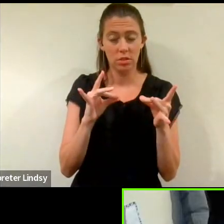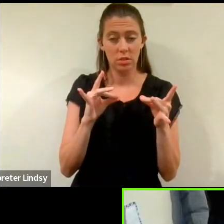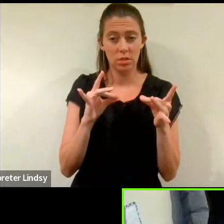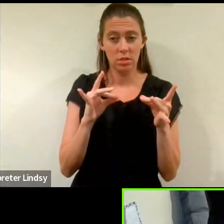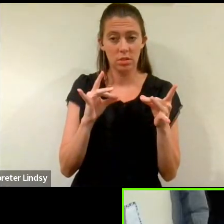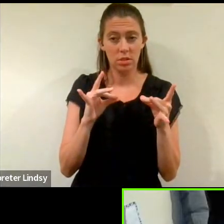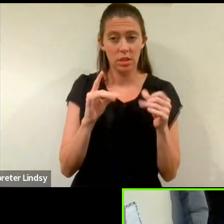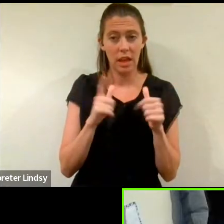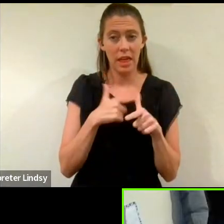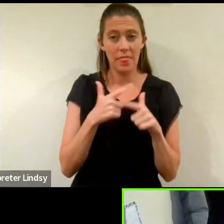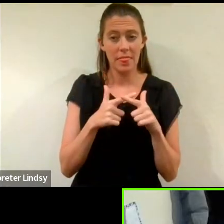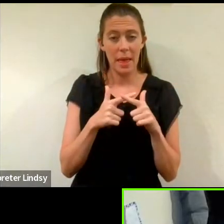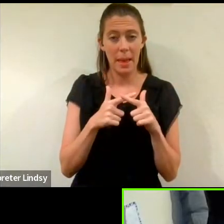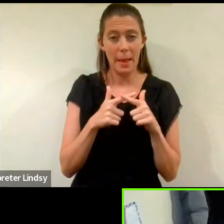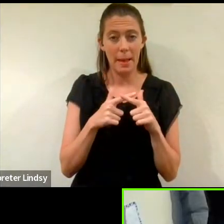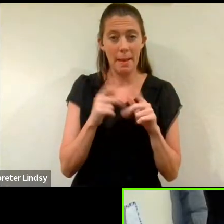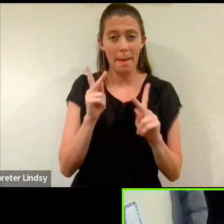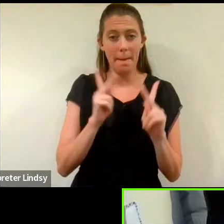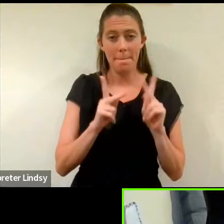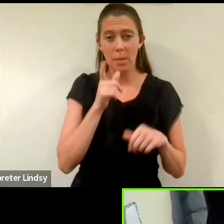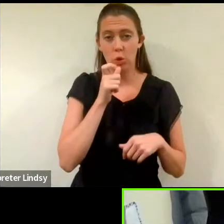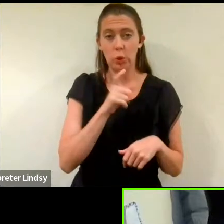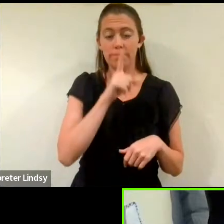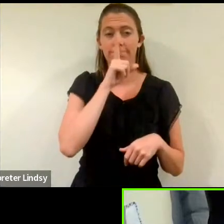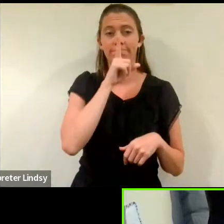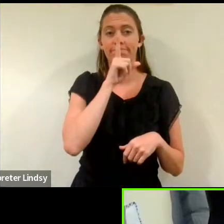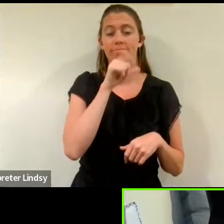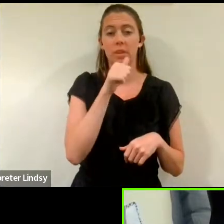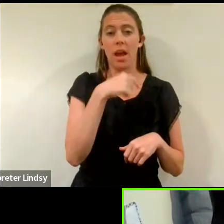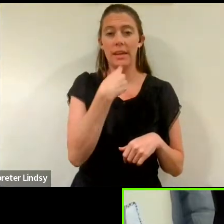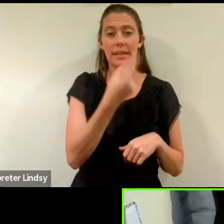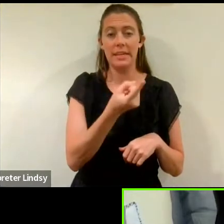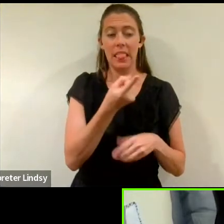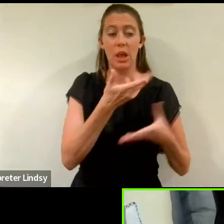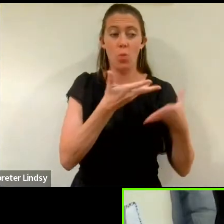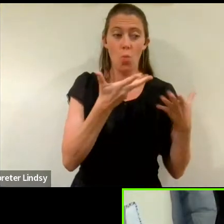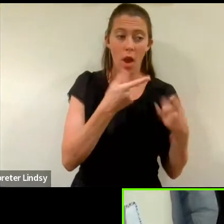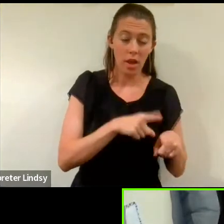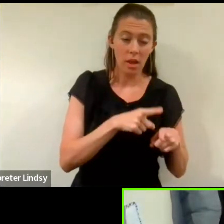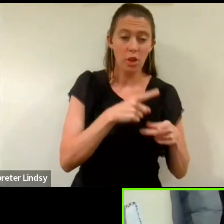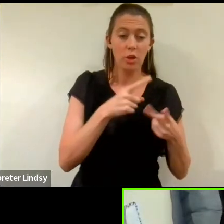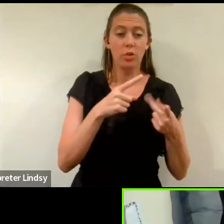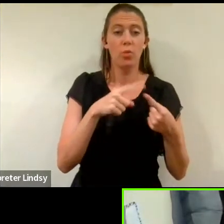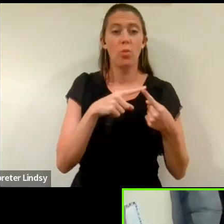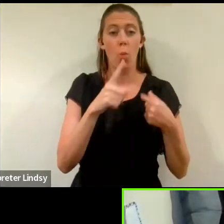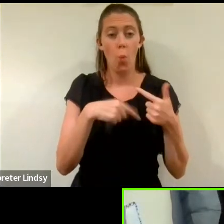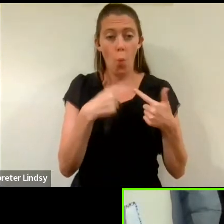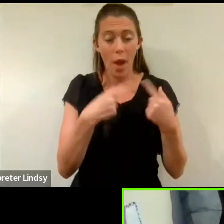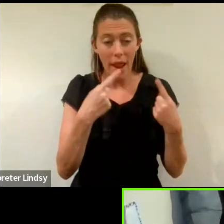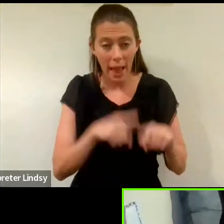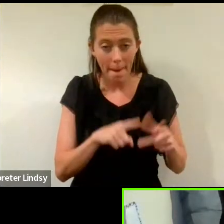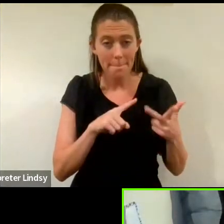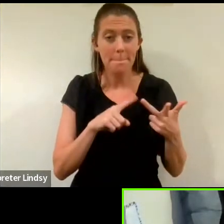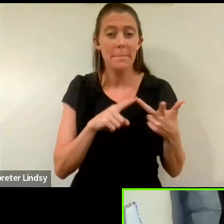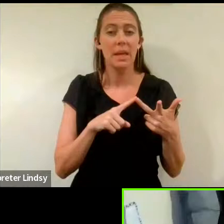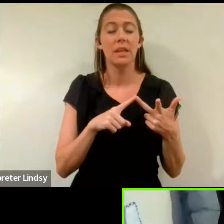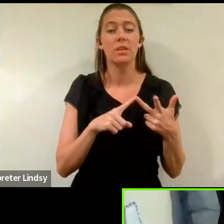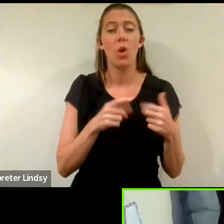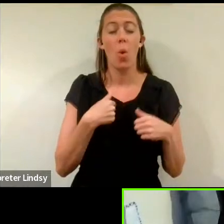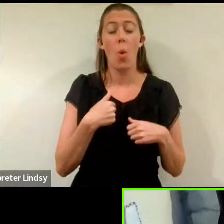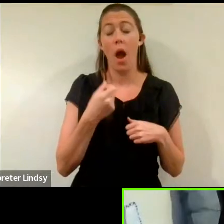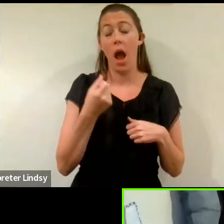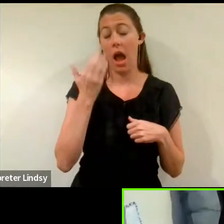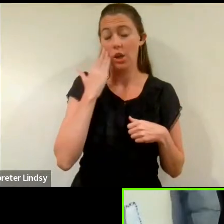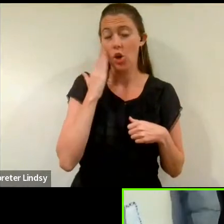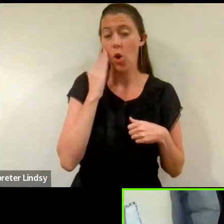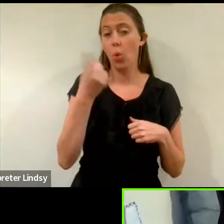when, etc. I know you're all trying the best. I understand how hard this is being a